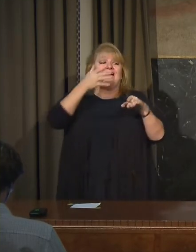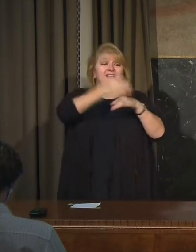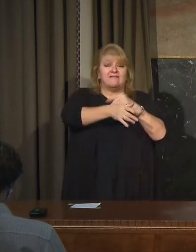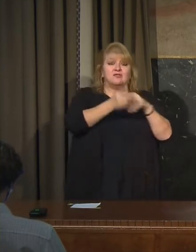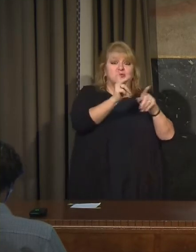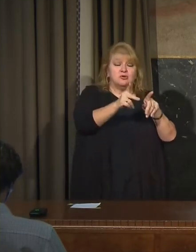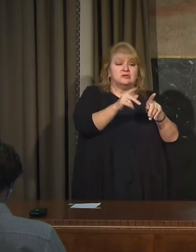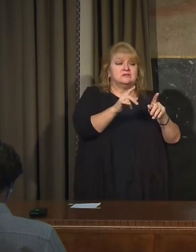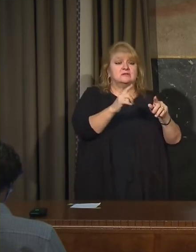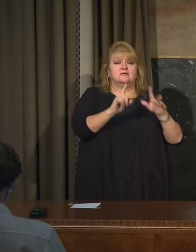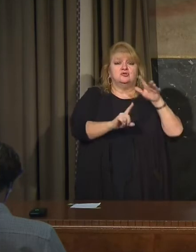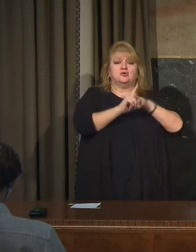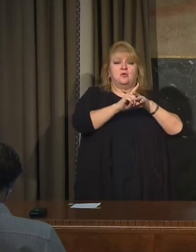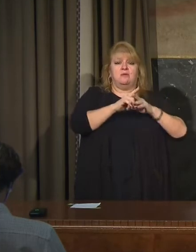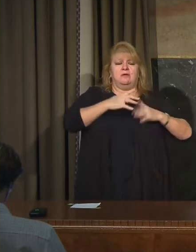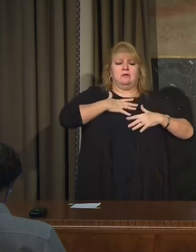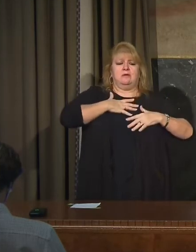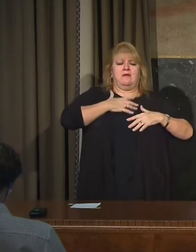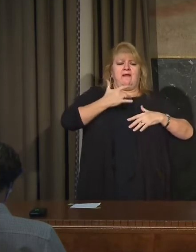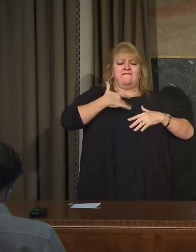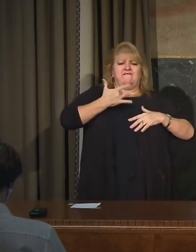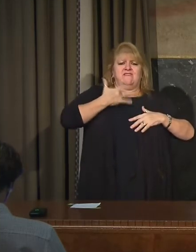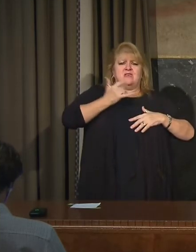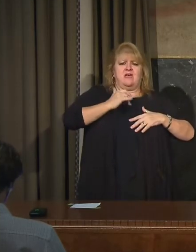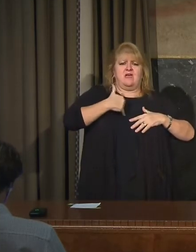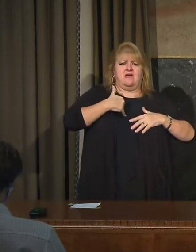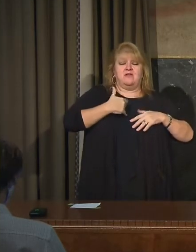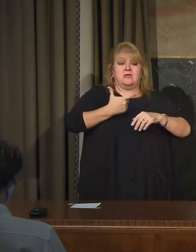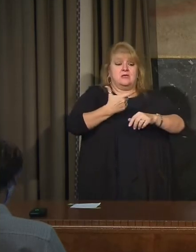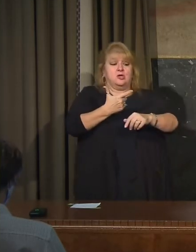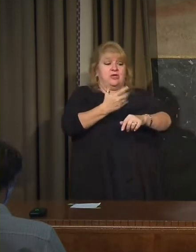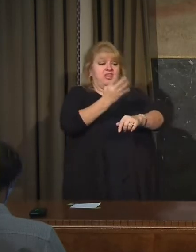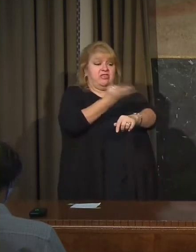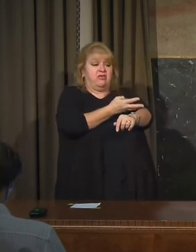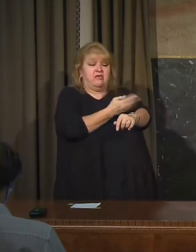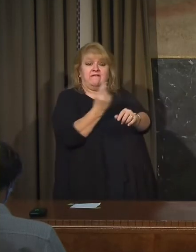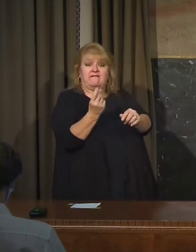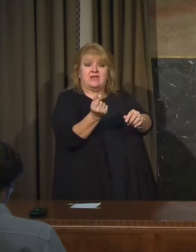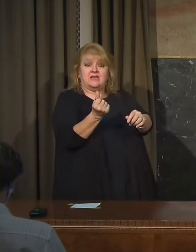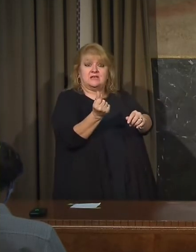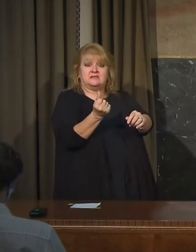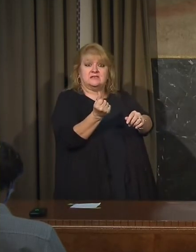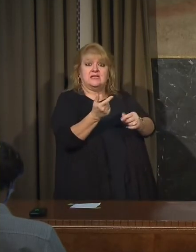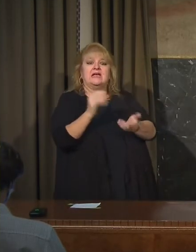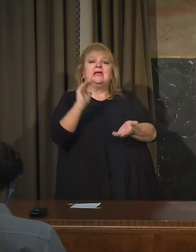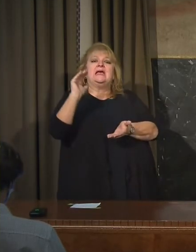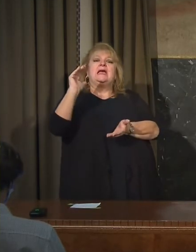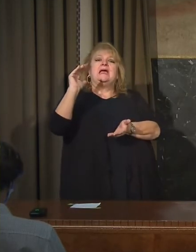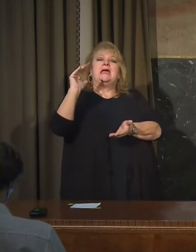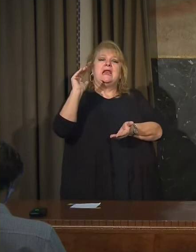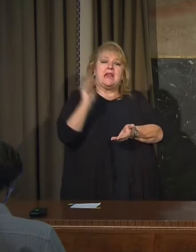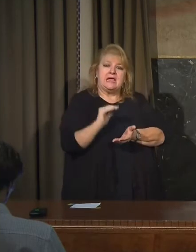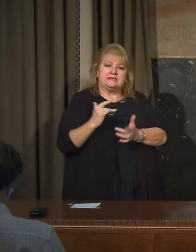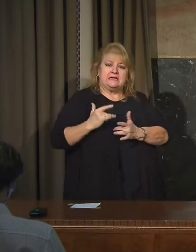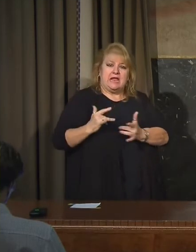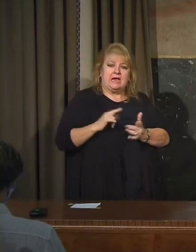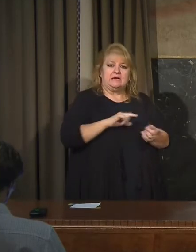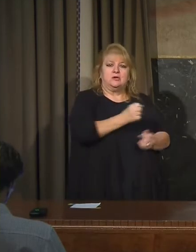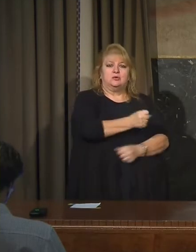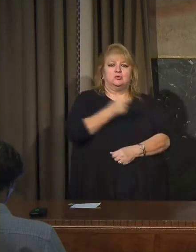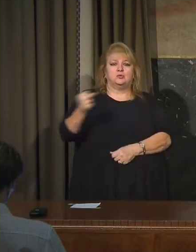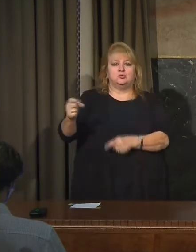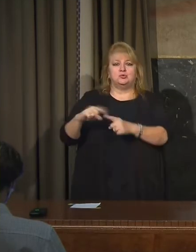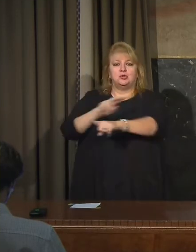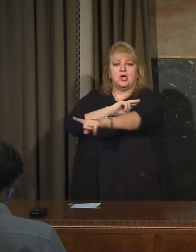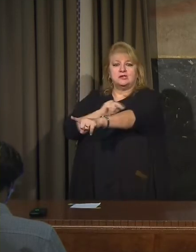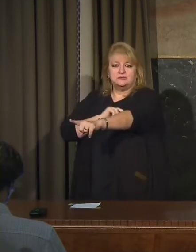symptoms receives these treatments, it makes it much, much less likely that they will have to be hospitalized. And our